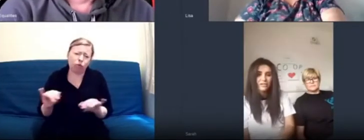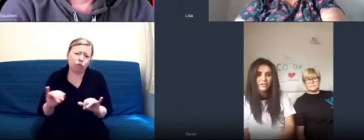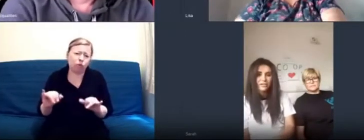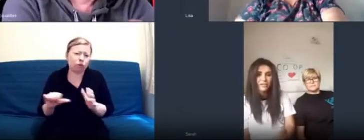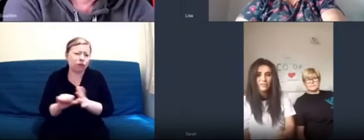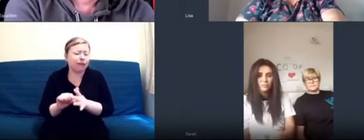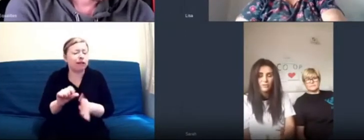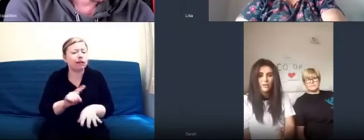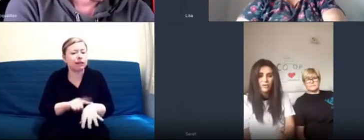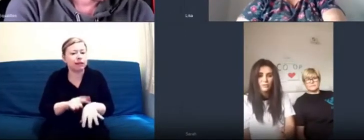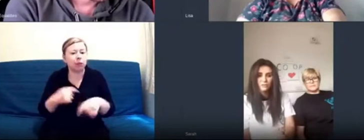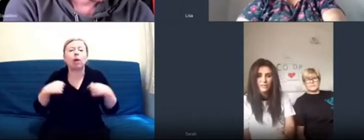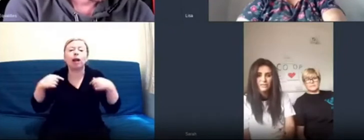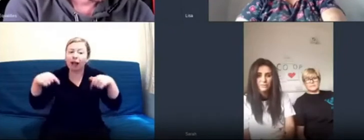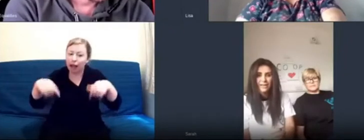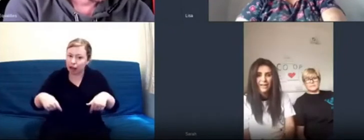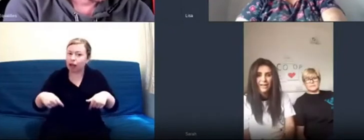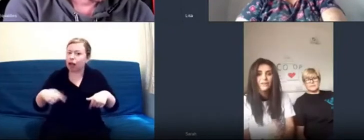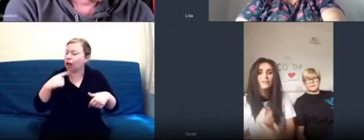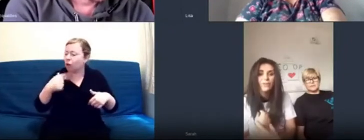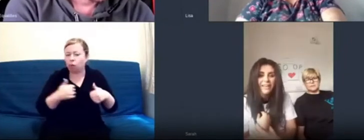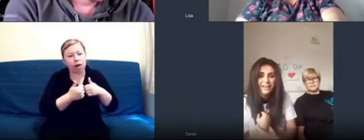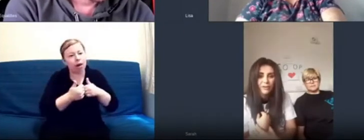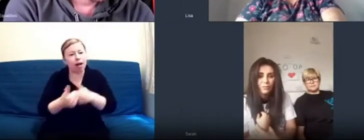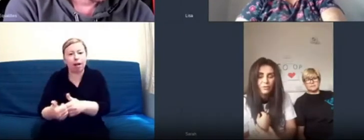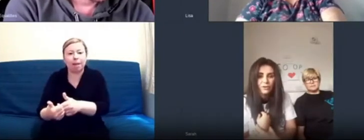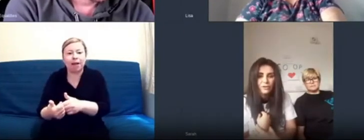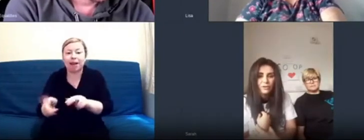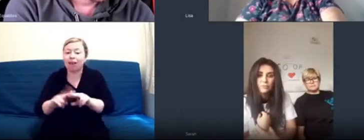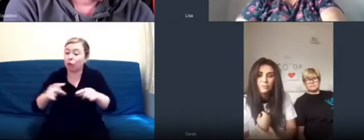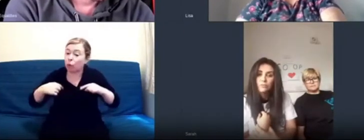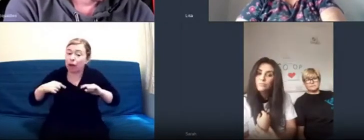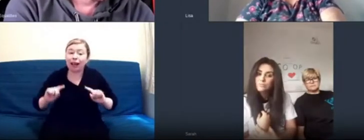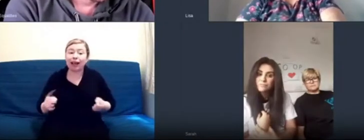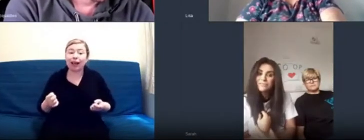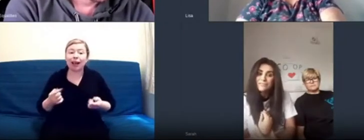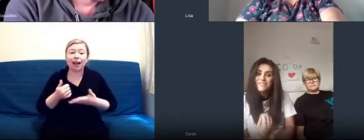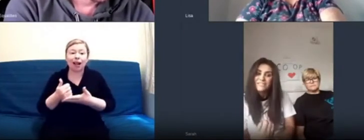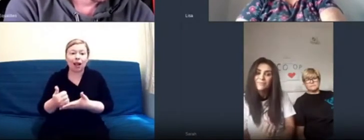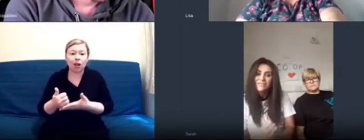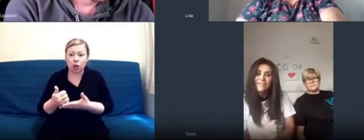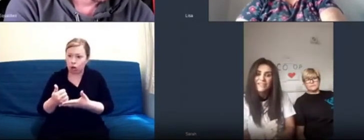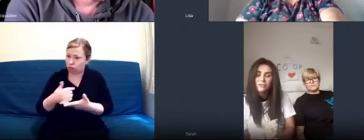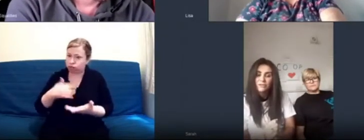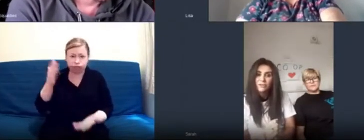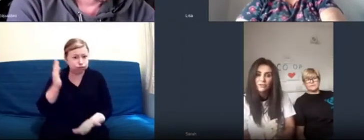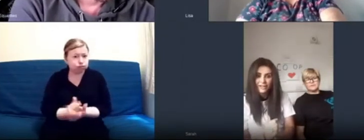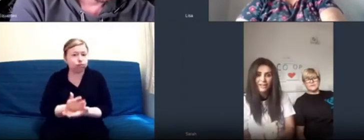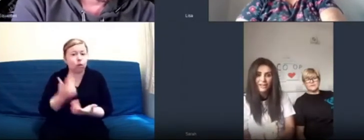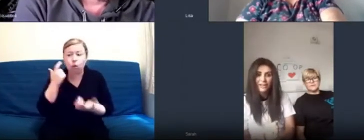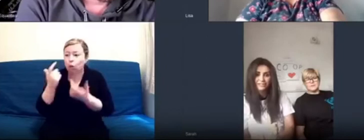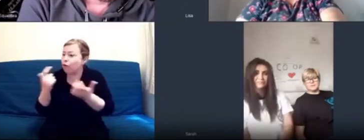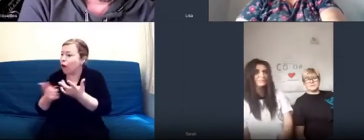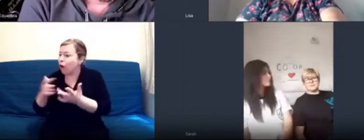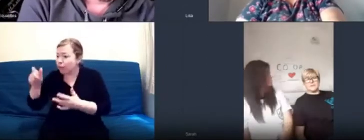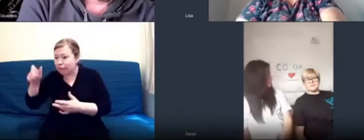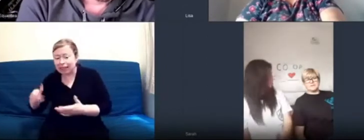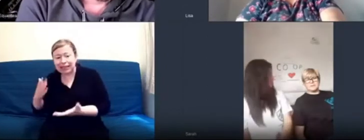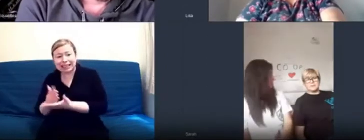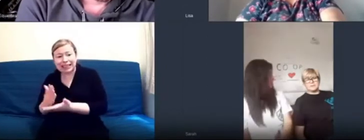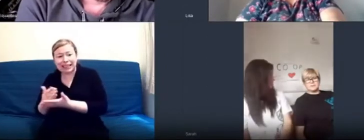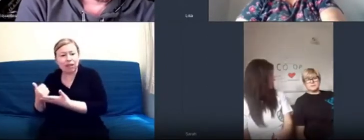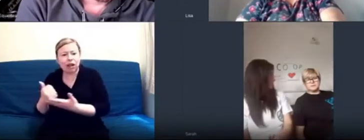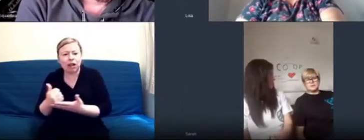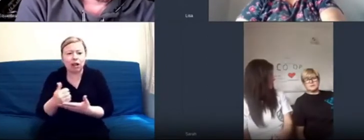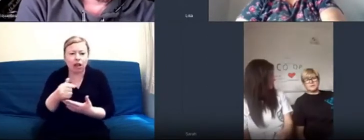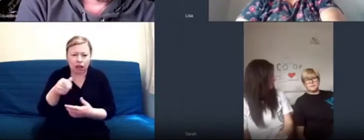and we're here and we're going to help you as best as we can. And if we can't help, we'll bloody find somebody. And they're vulnerable. You know, they're